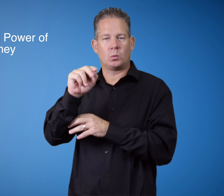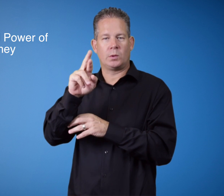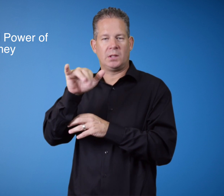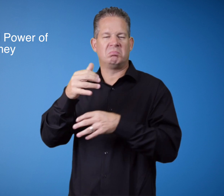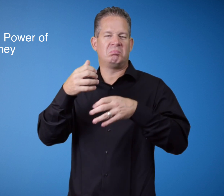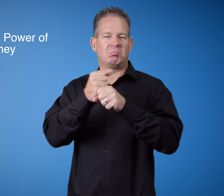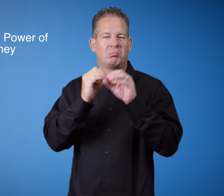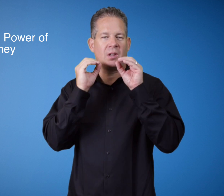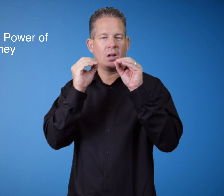attorney.